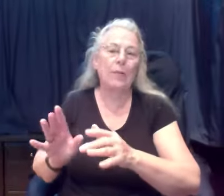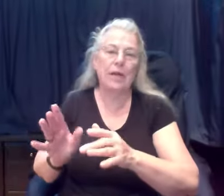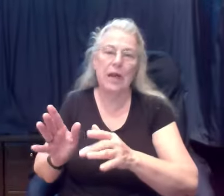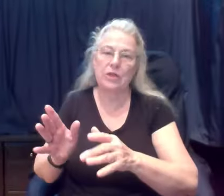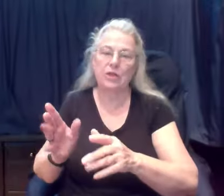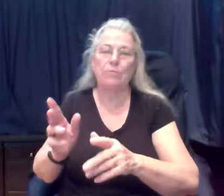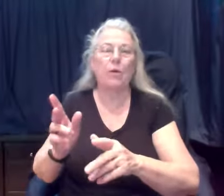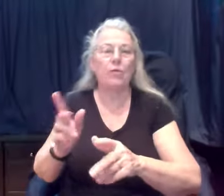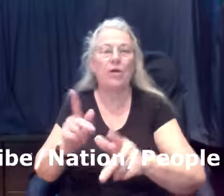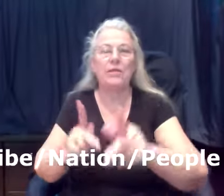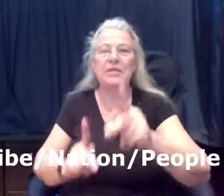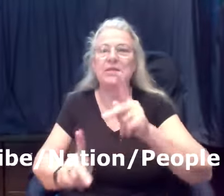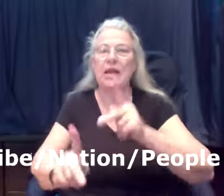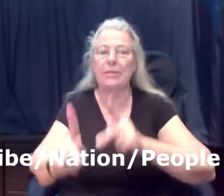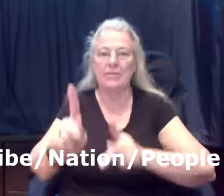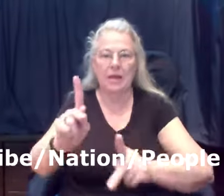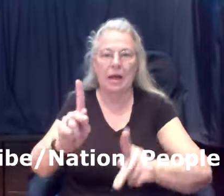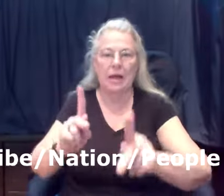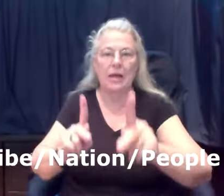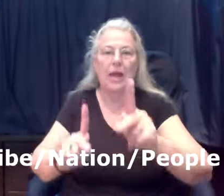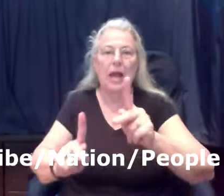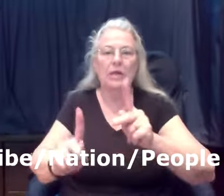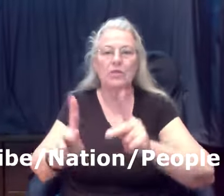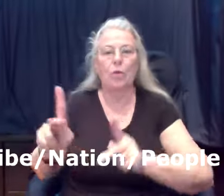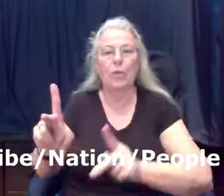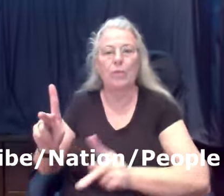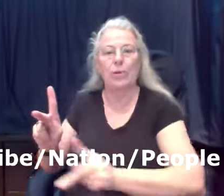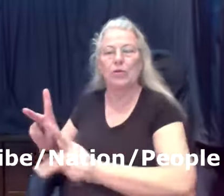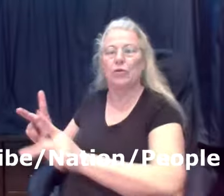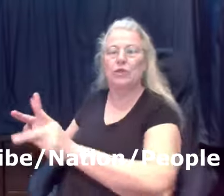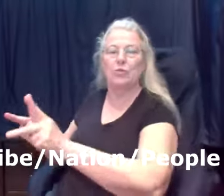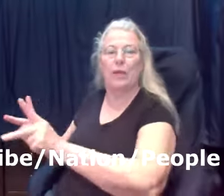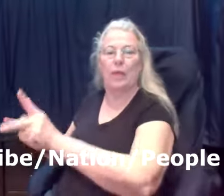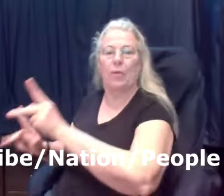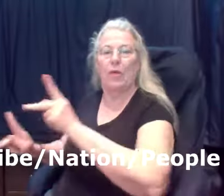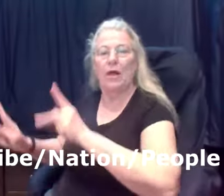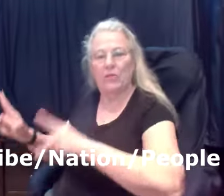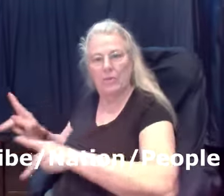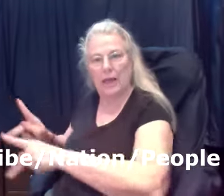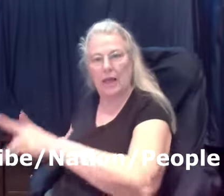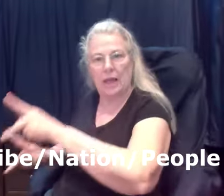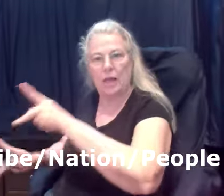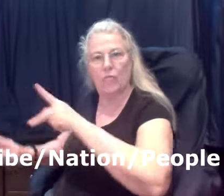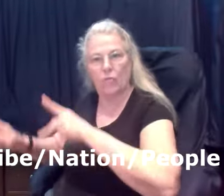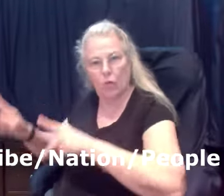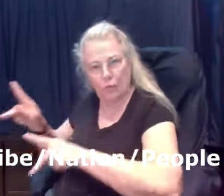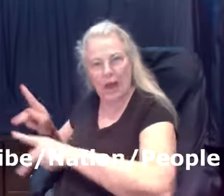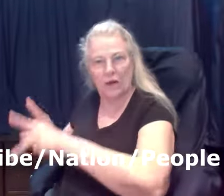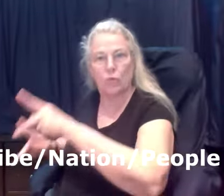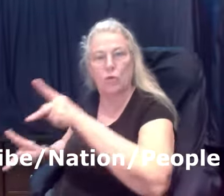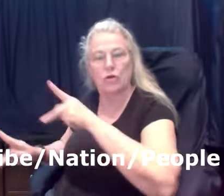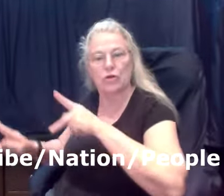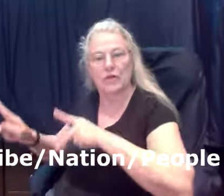and nation, both are the same sign. And so we will be doing just people. The P, roll back toward yourself.